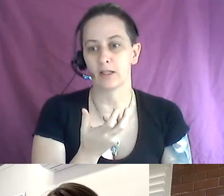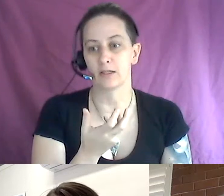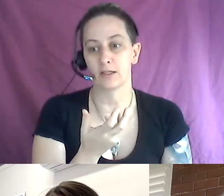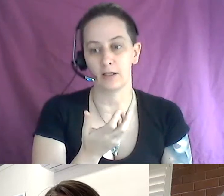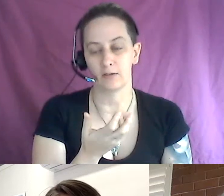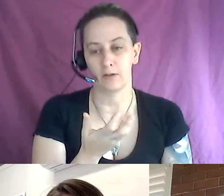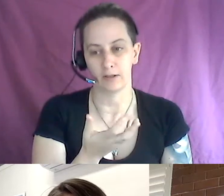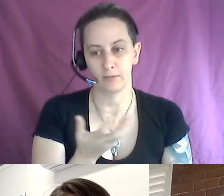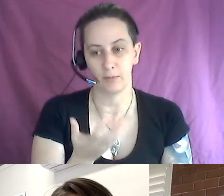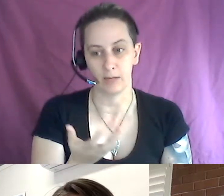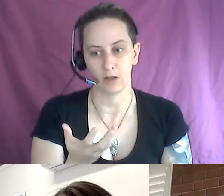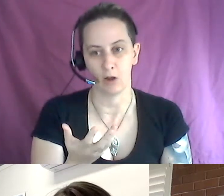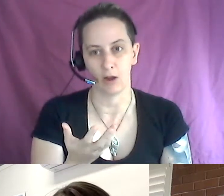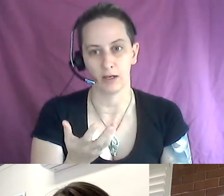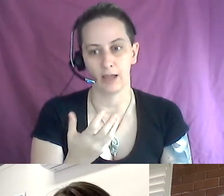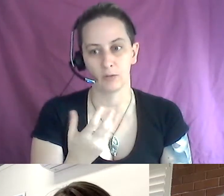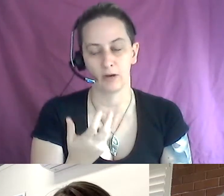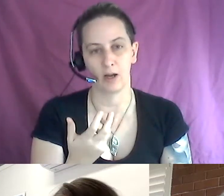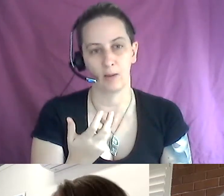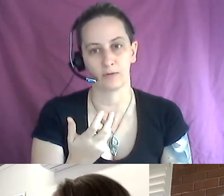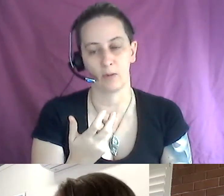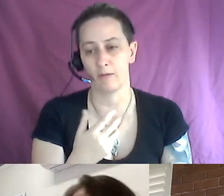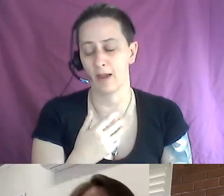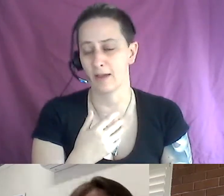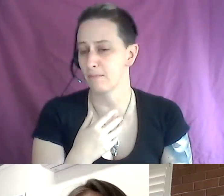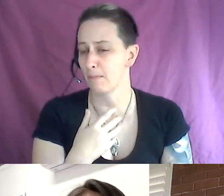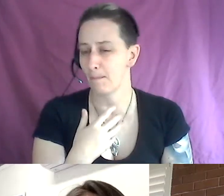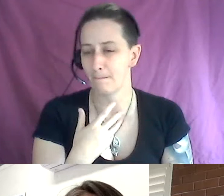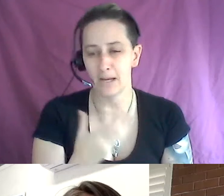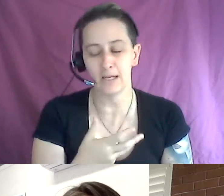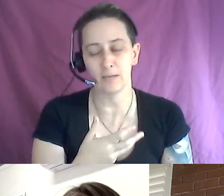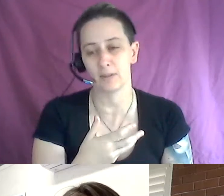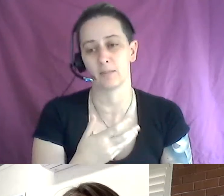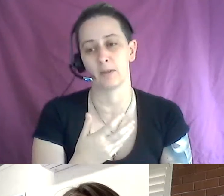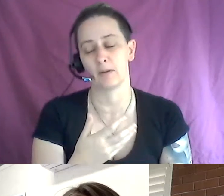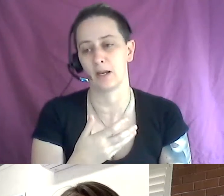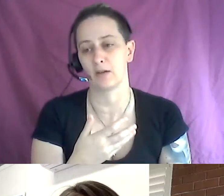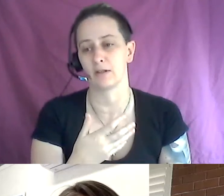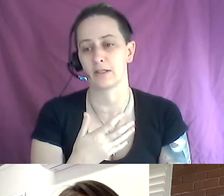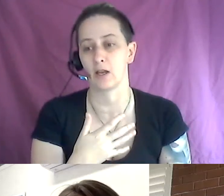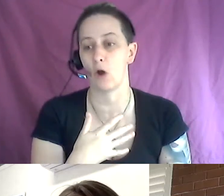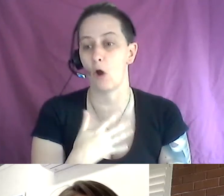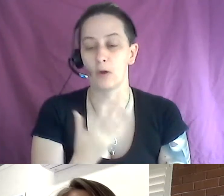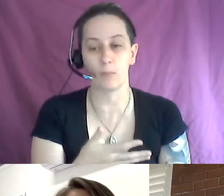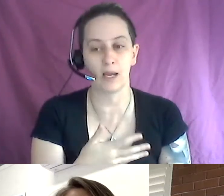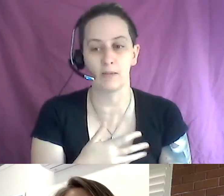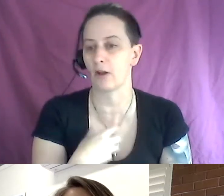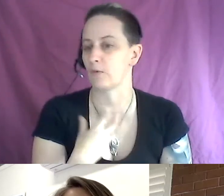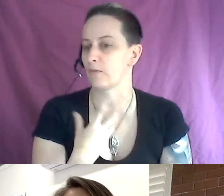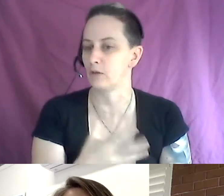of misunderstanding around baby sign and where it comes from. And I've had many a participant and parent say, oh, we got baby sign and we've